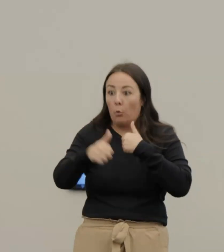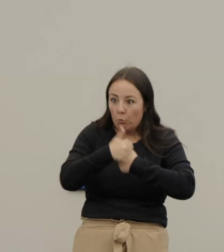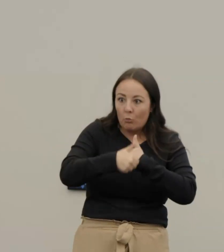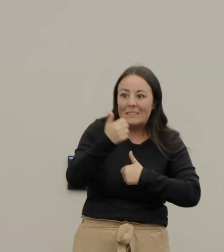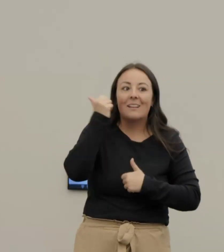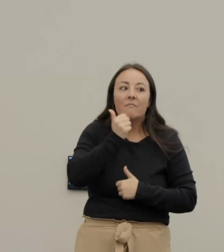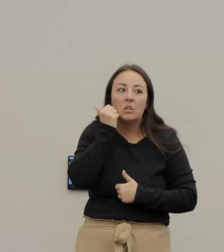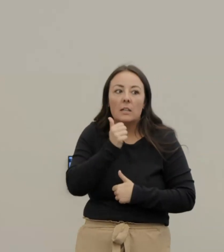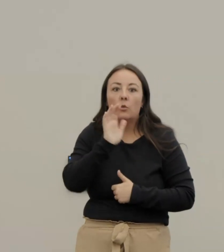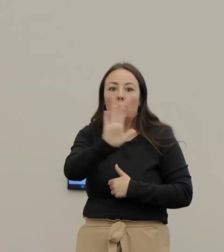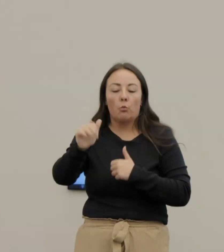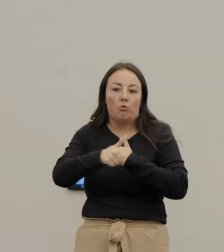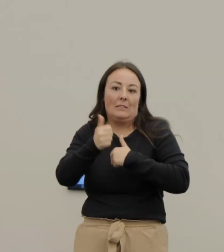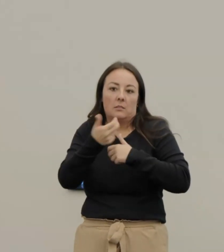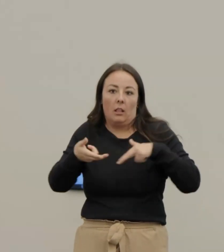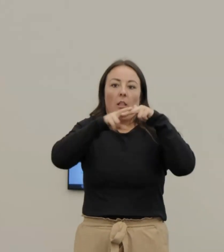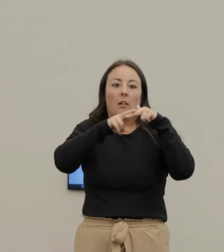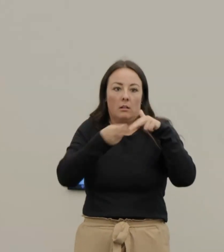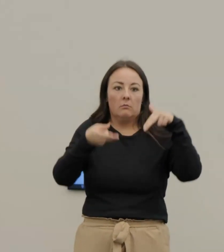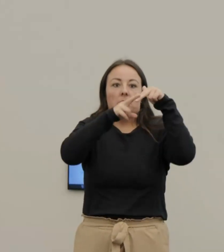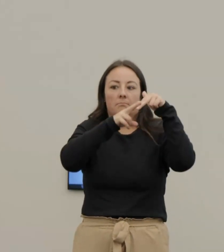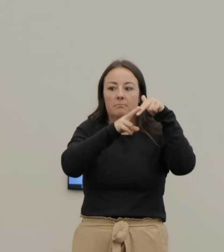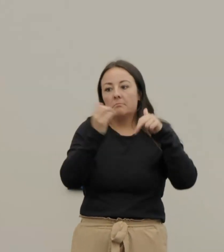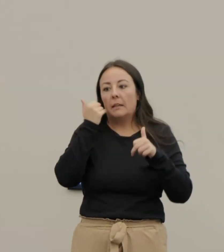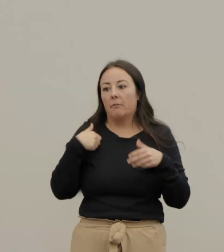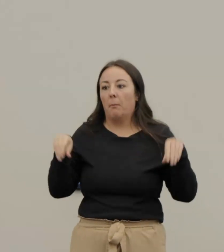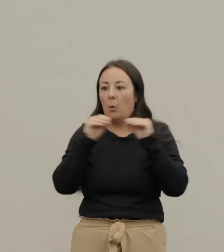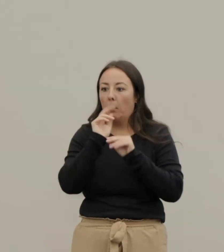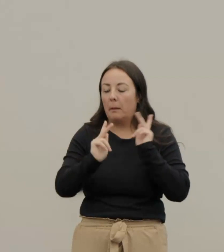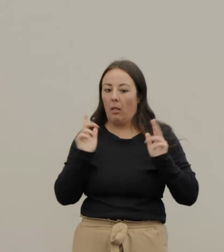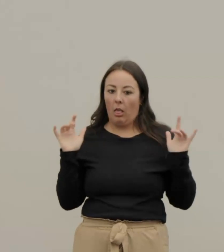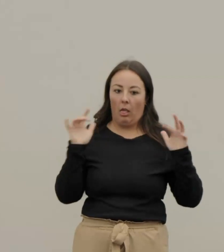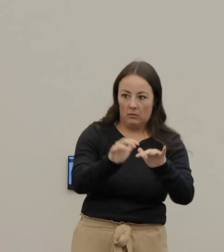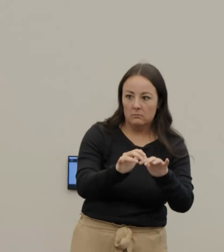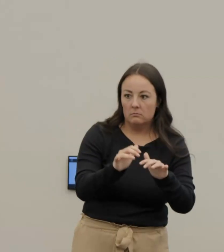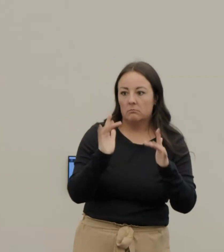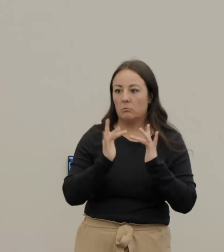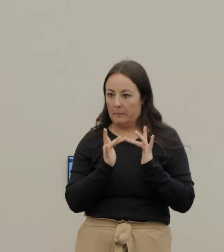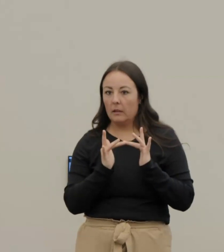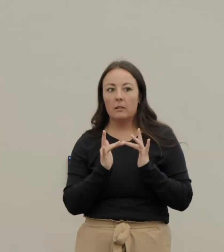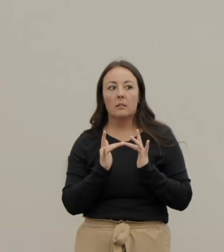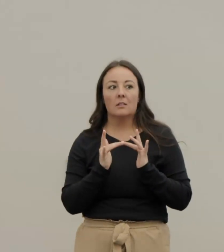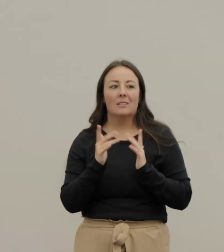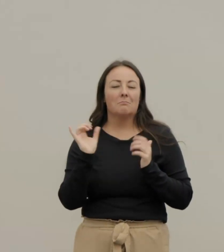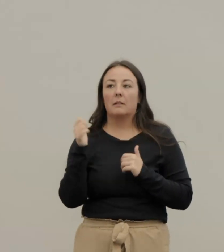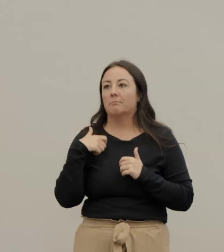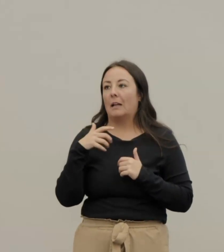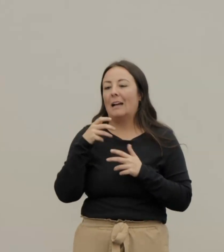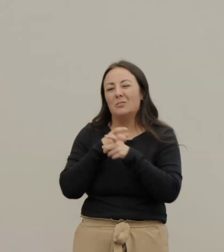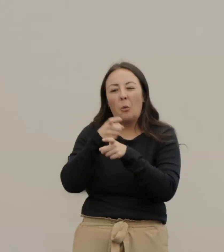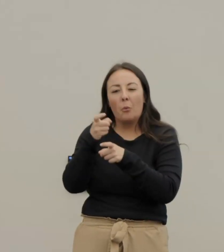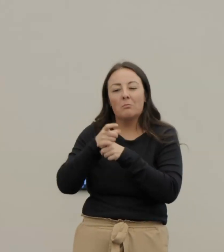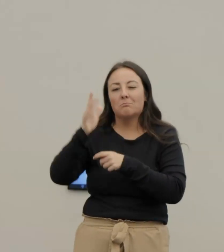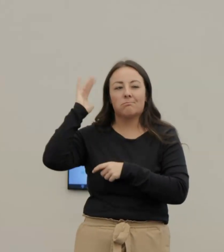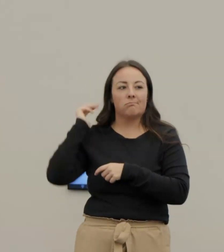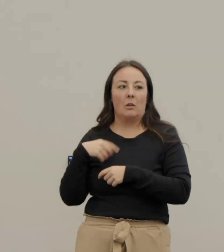day, your risk goes up. So I joke, right? An old school board meeting, where an old video of a school board meeting would not need to